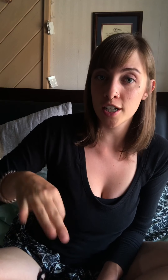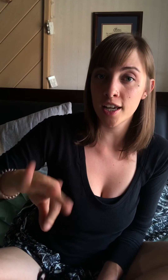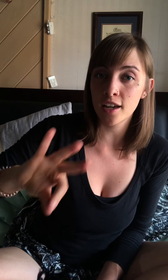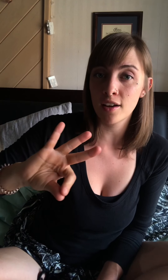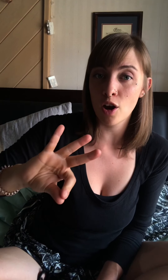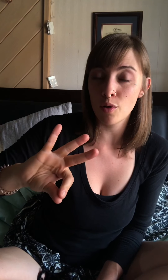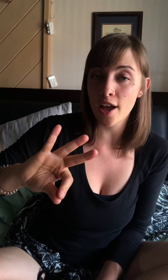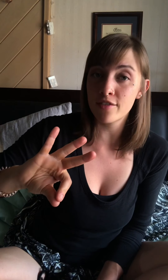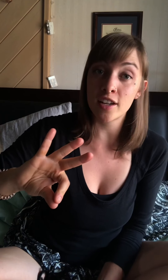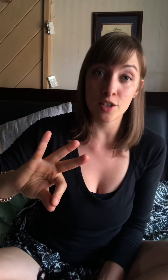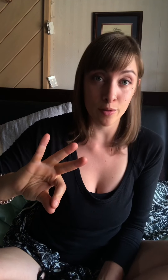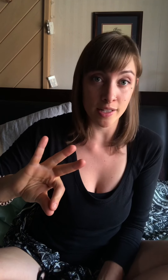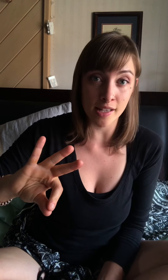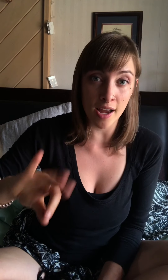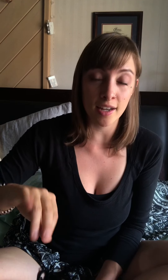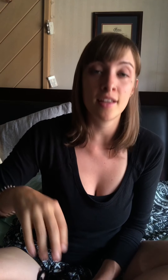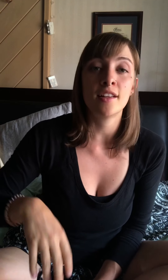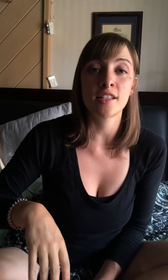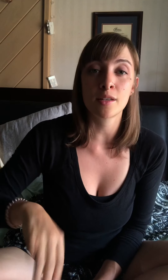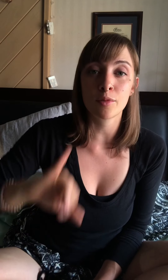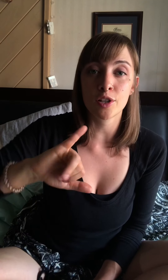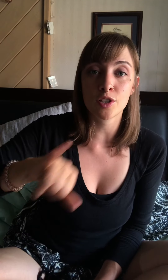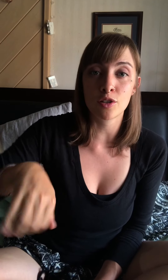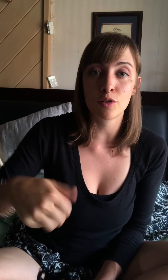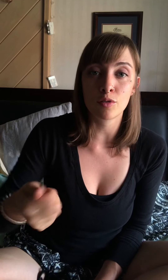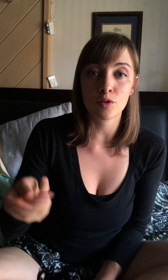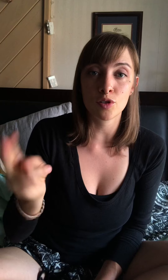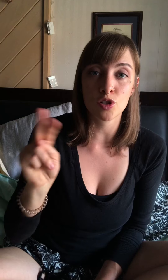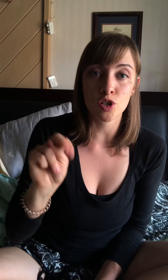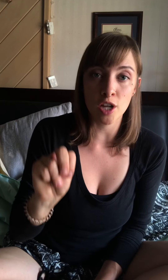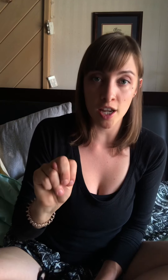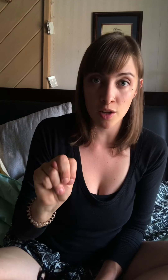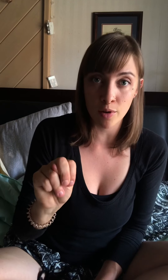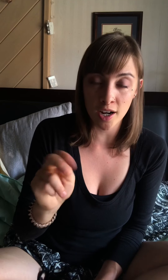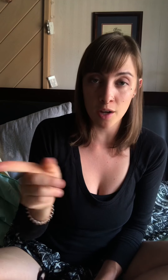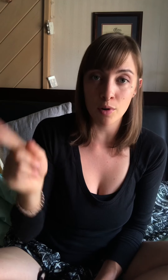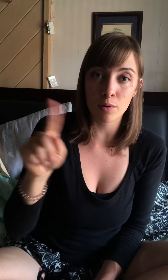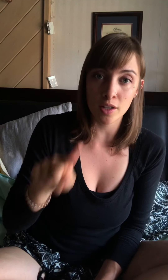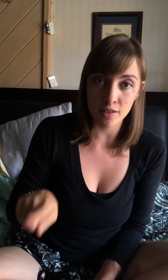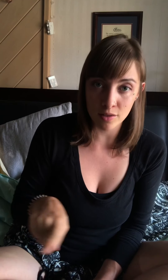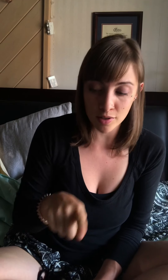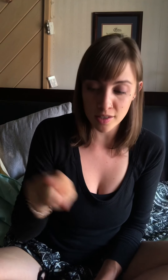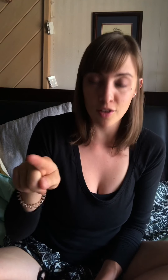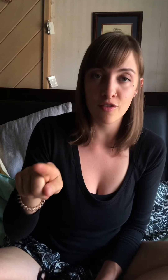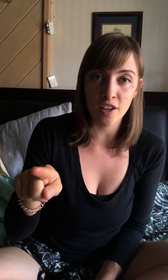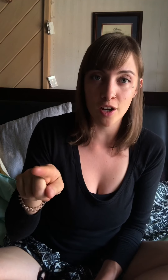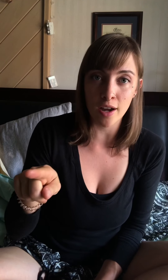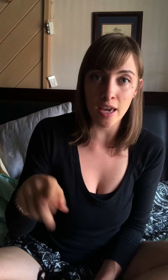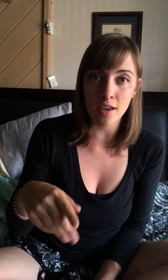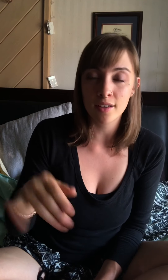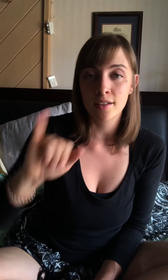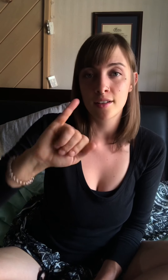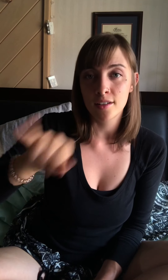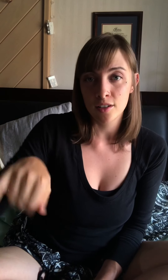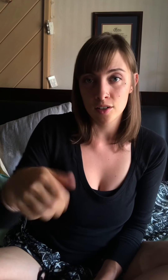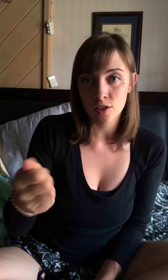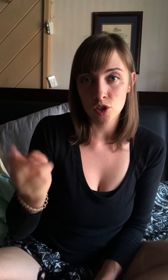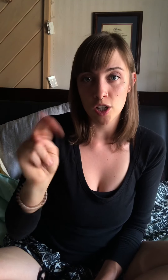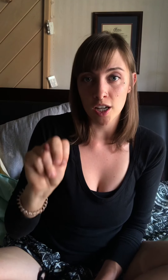turning OF into a sign, similar to January, where we do this little figure 8.